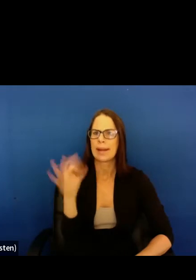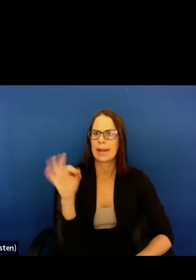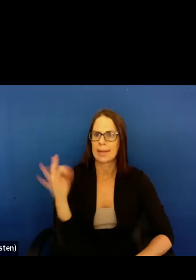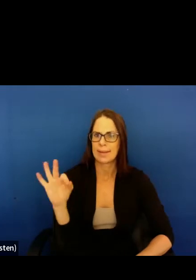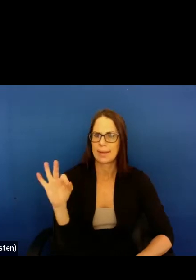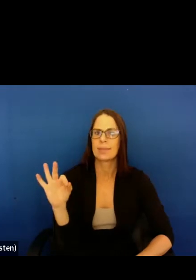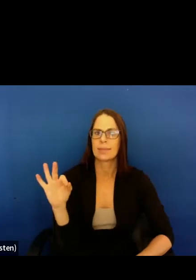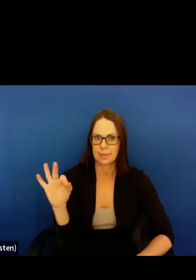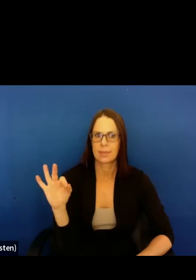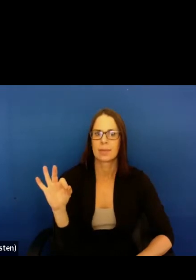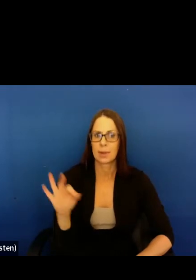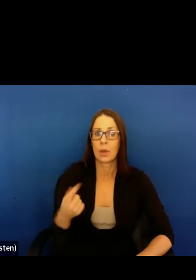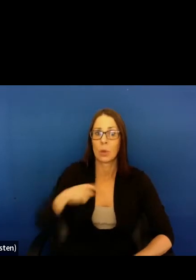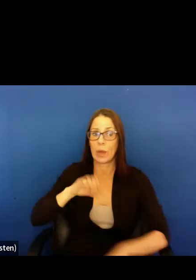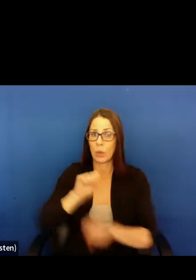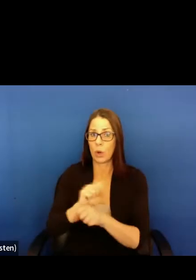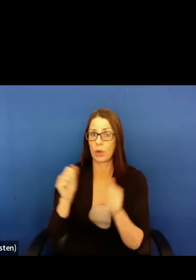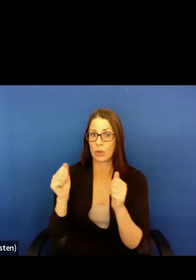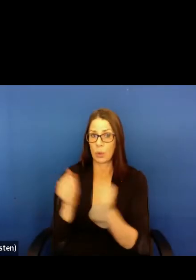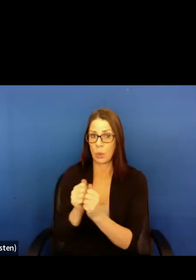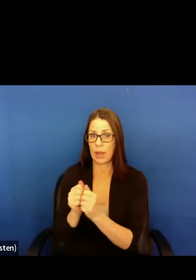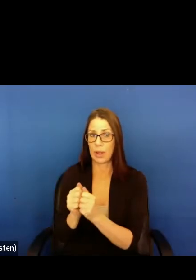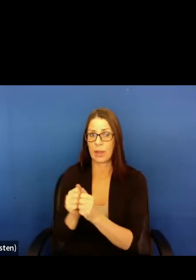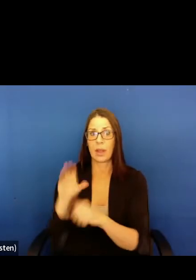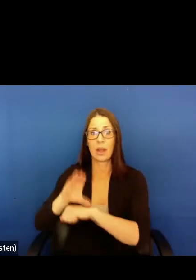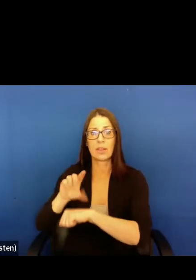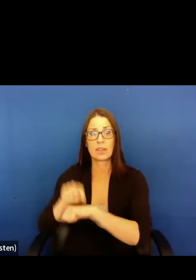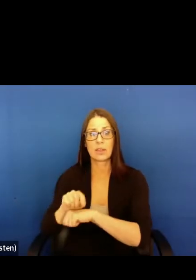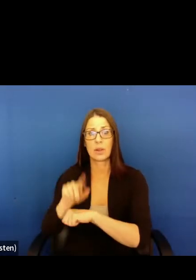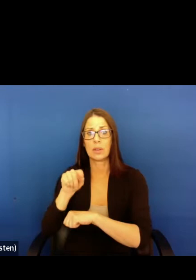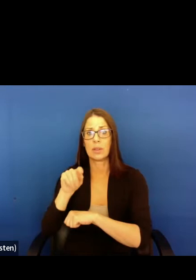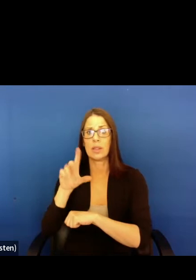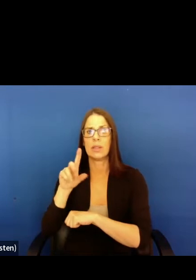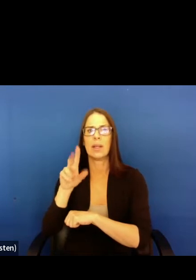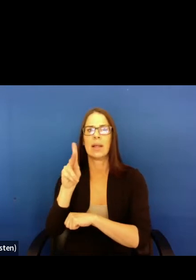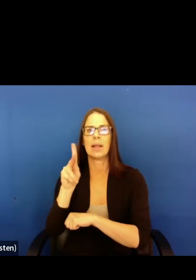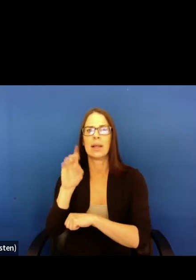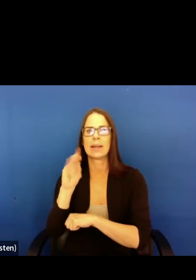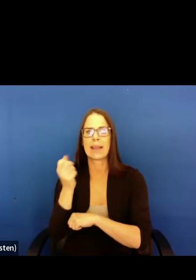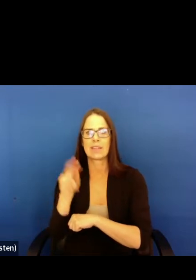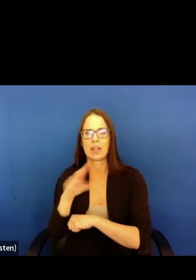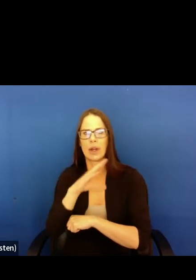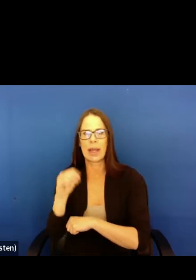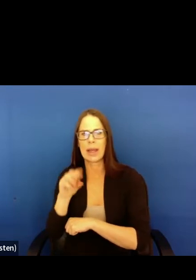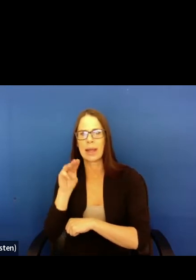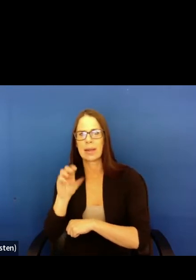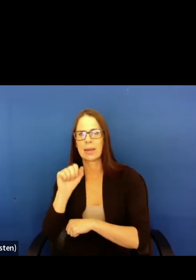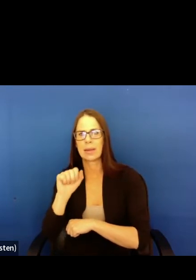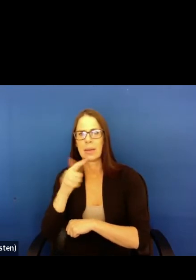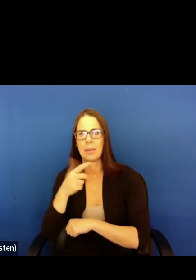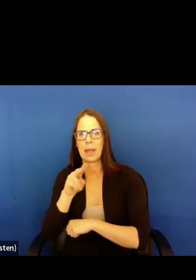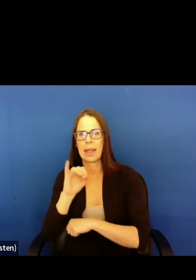We worked with our consultant Kessler McGinnis, and they